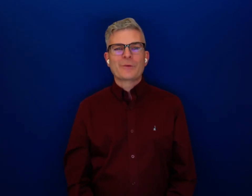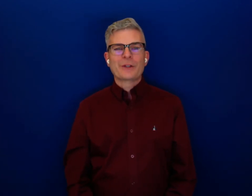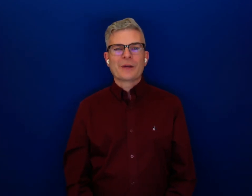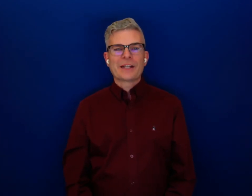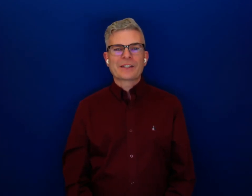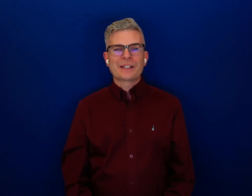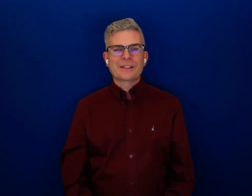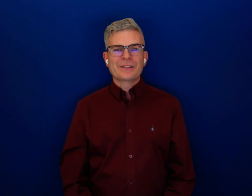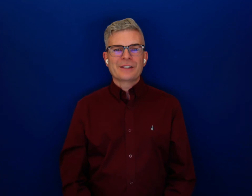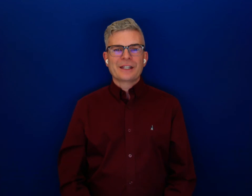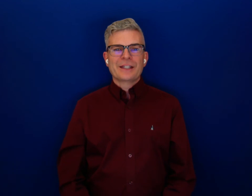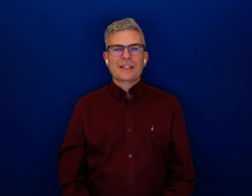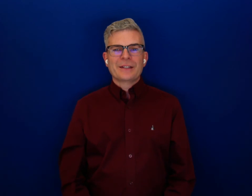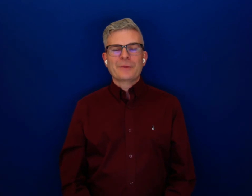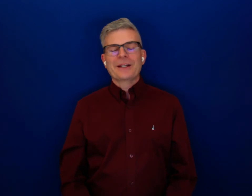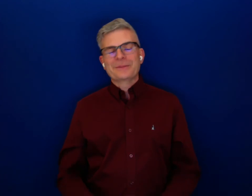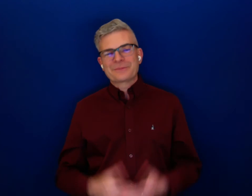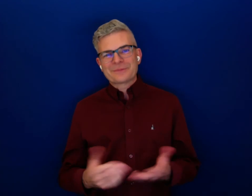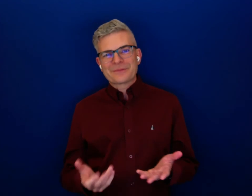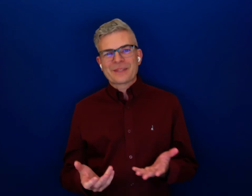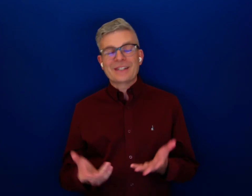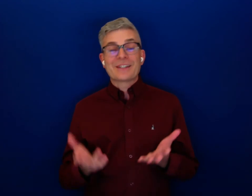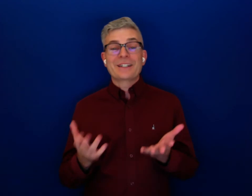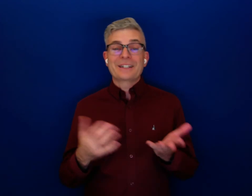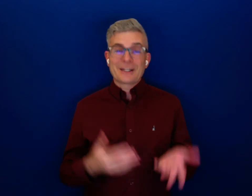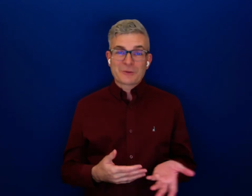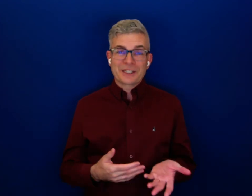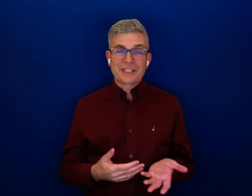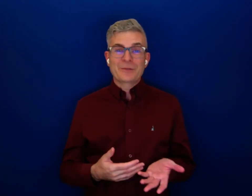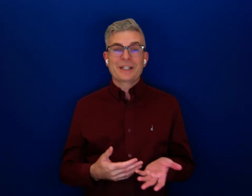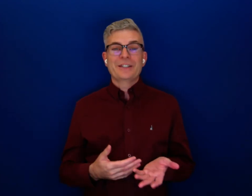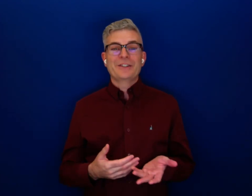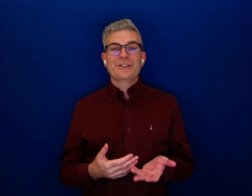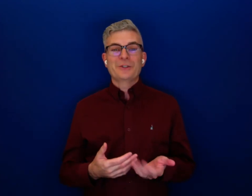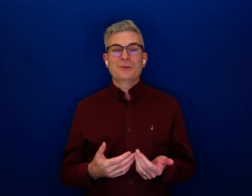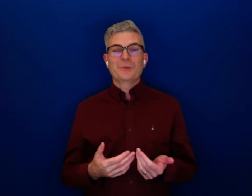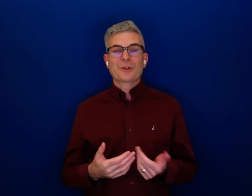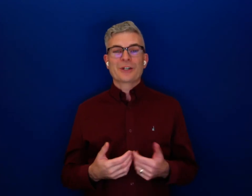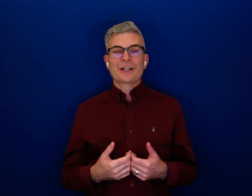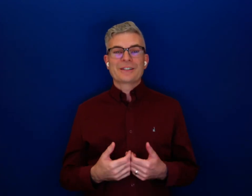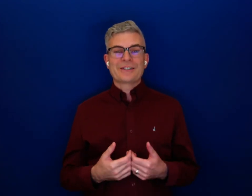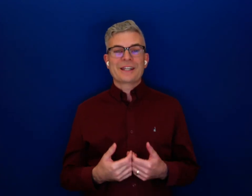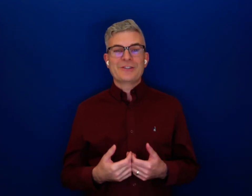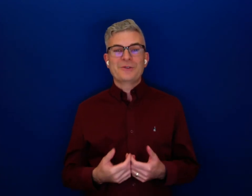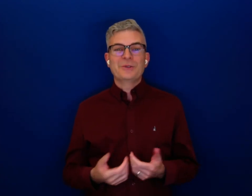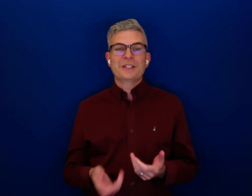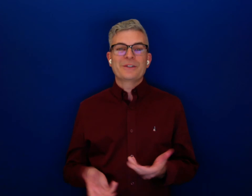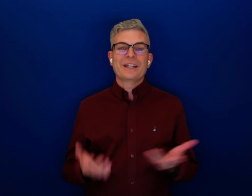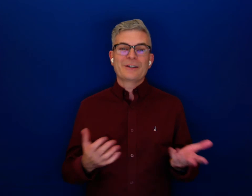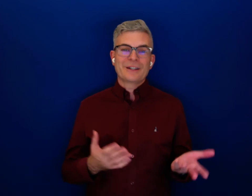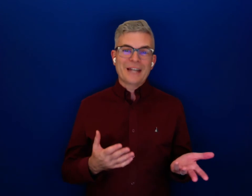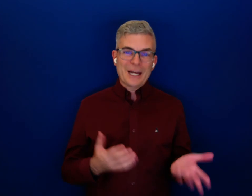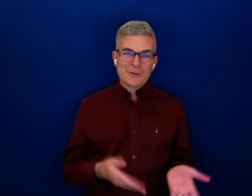you're asking is, well, in signing naturally anyway, you were taught to say, do you live in a house